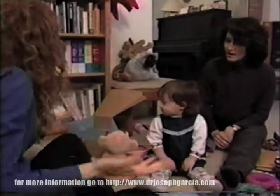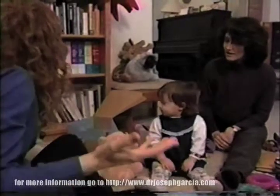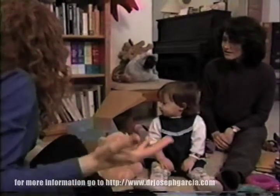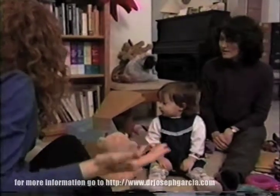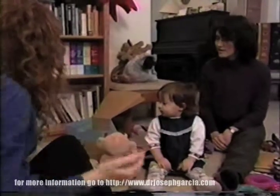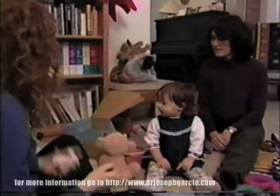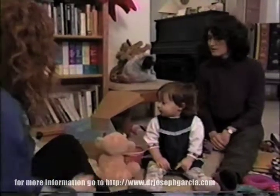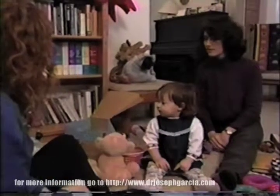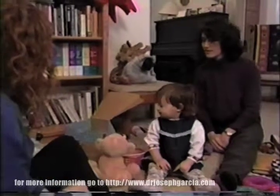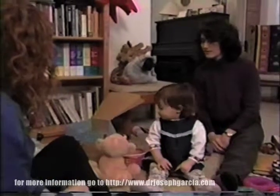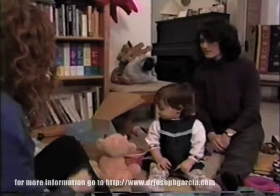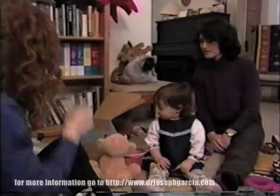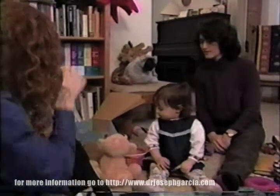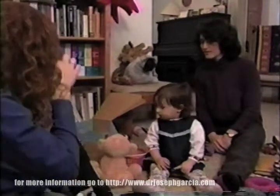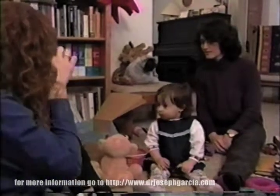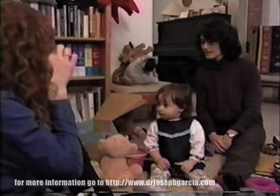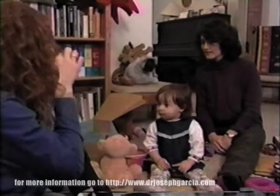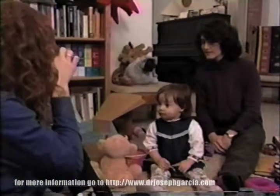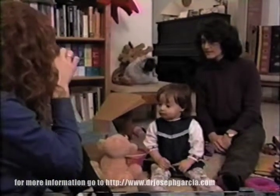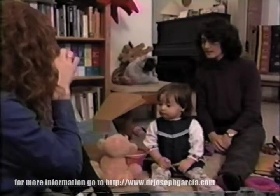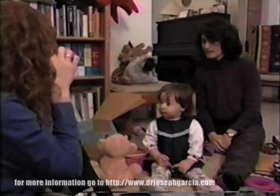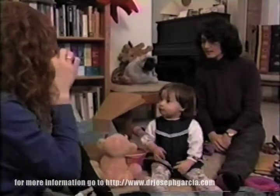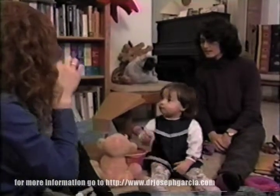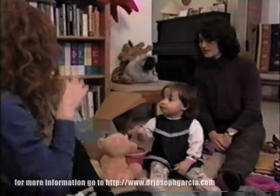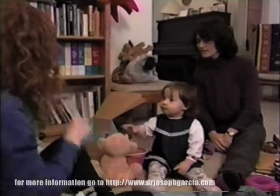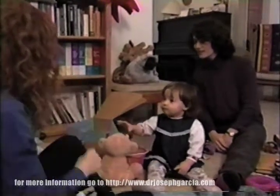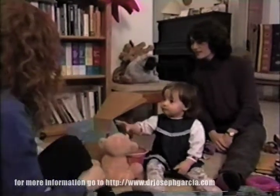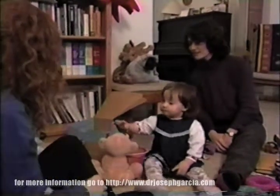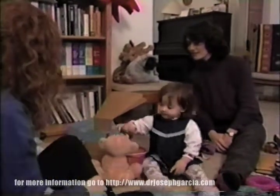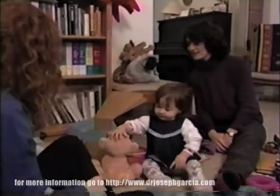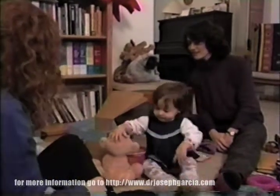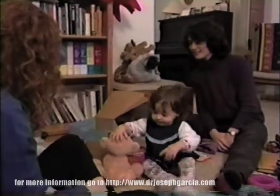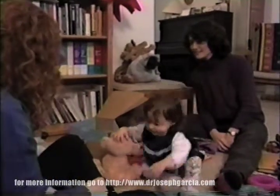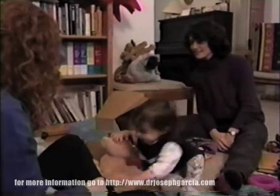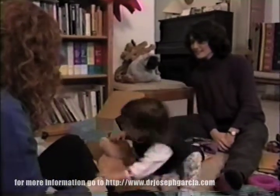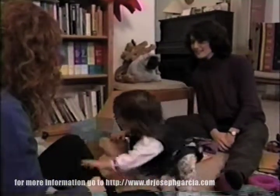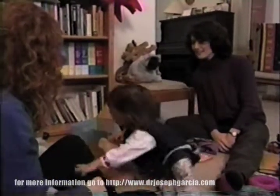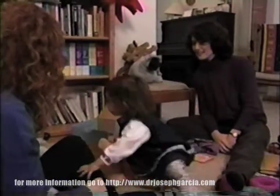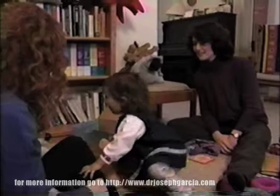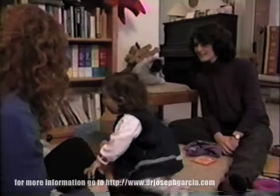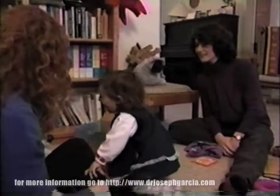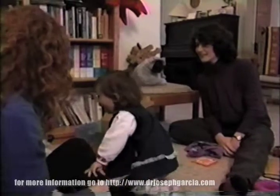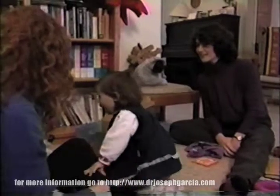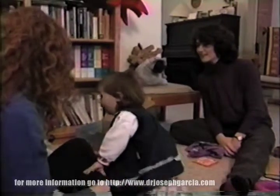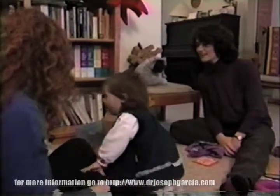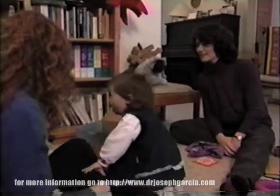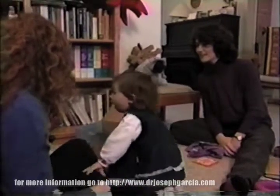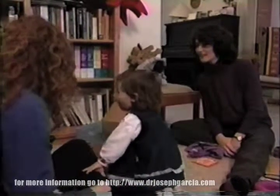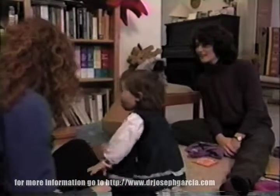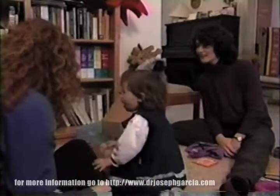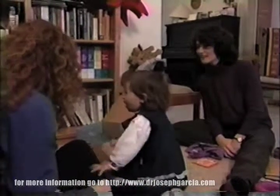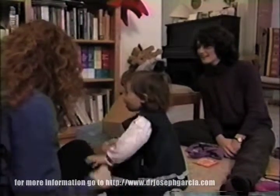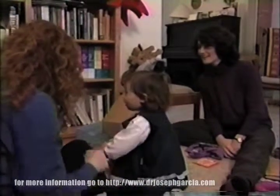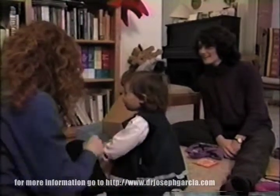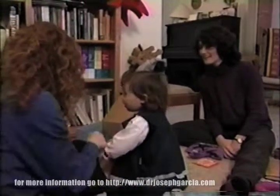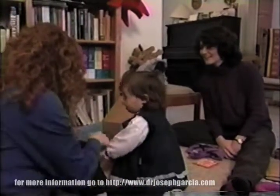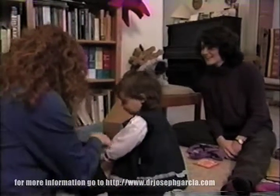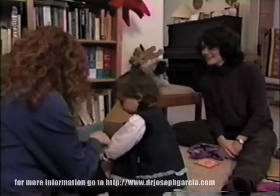know? Lisa Lewis has been using signs with 16-month-old Margot for less than a year. She says the program's made